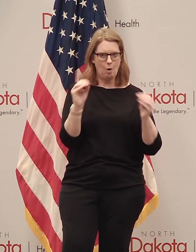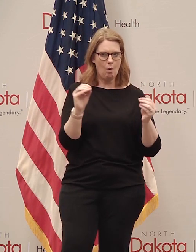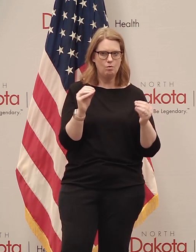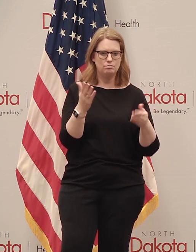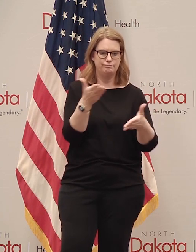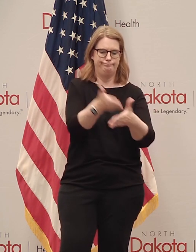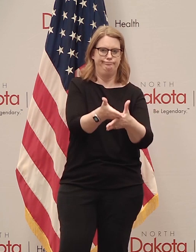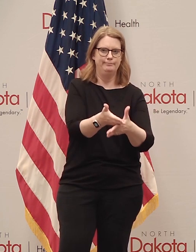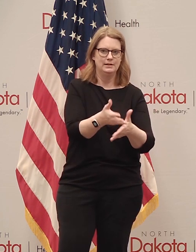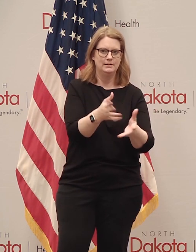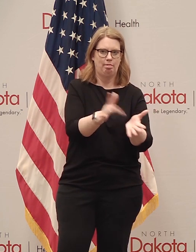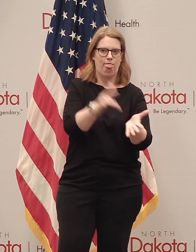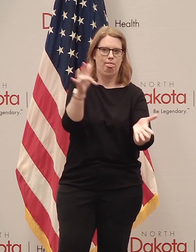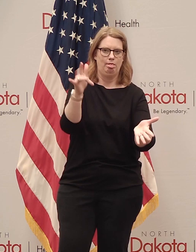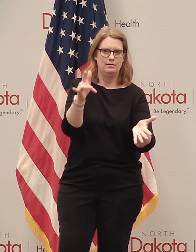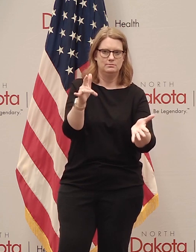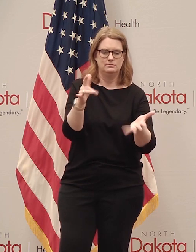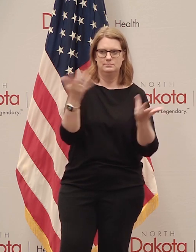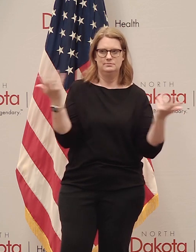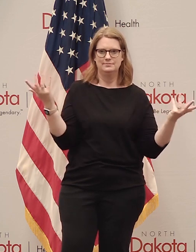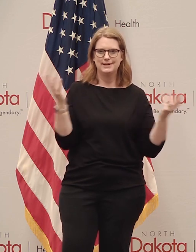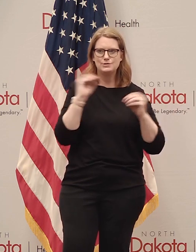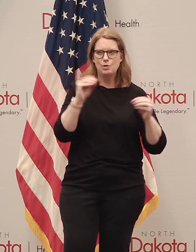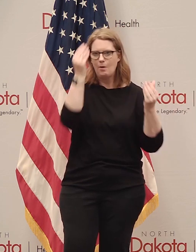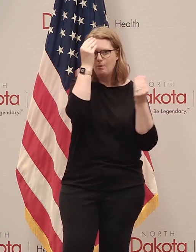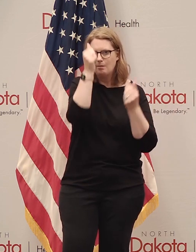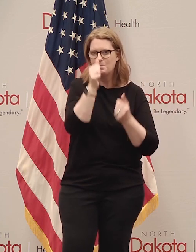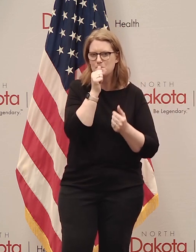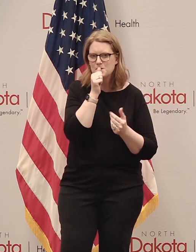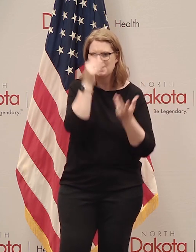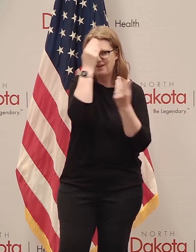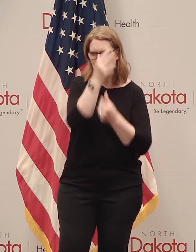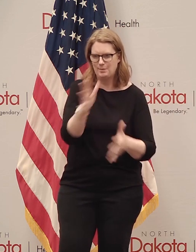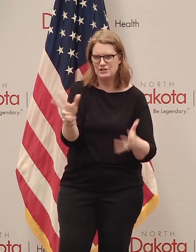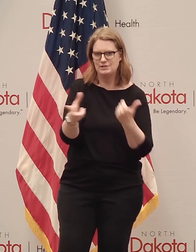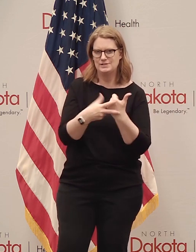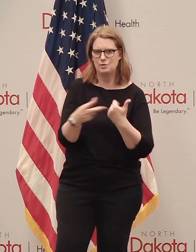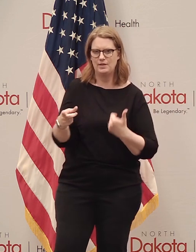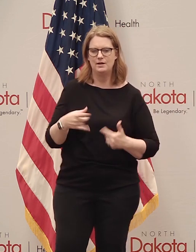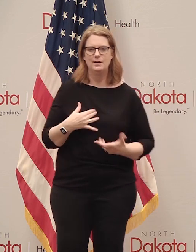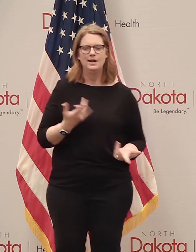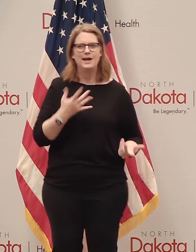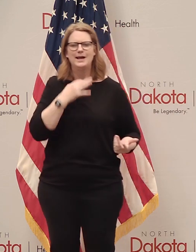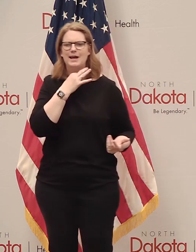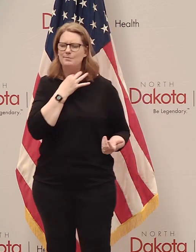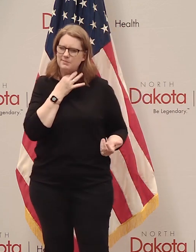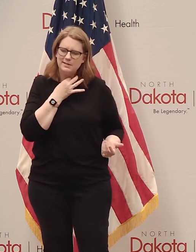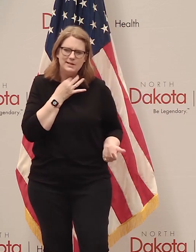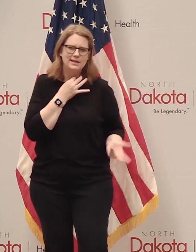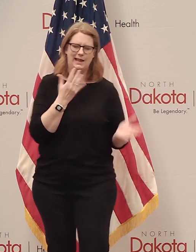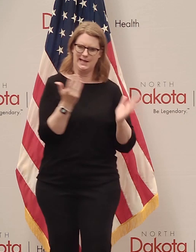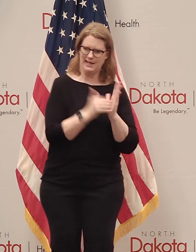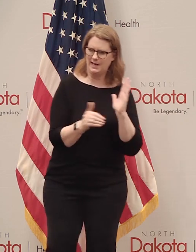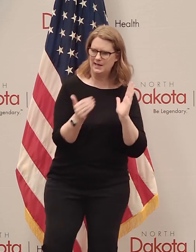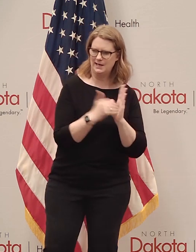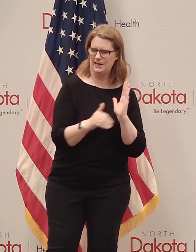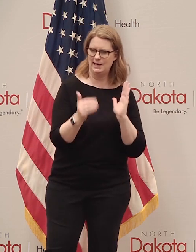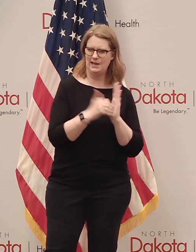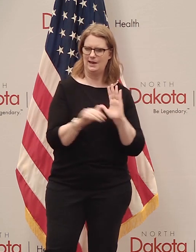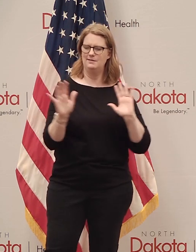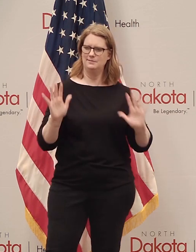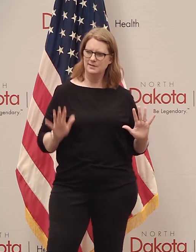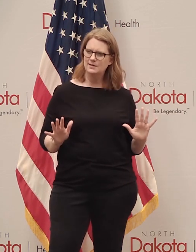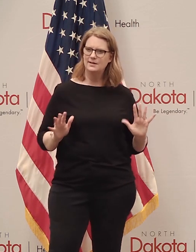There's no possibility of a breach because there's no personal data there. So I keep getting curious about why.